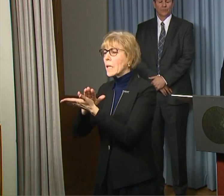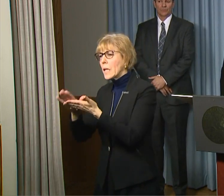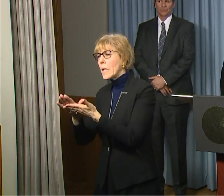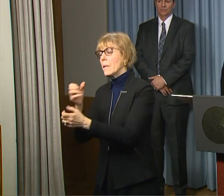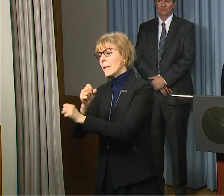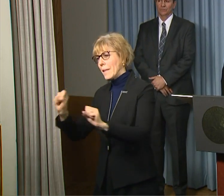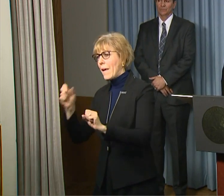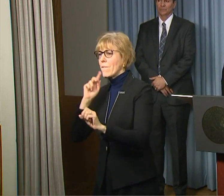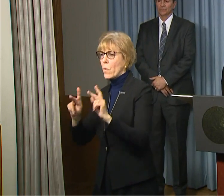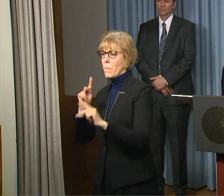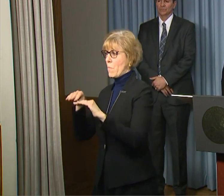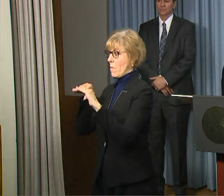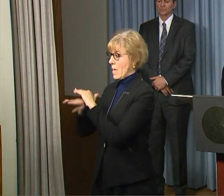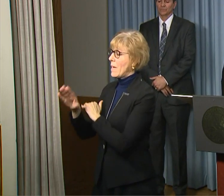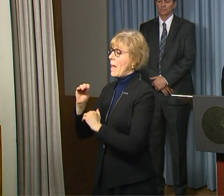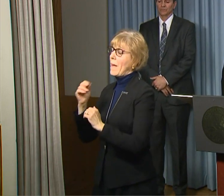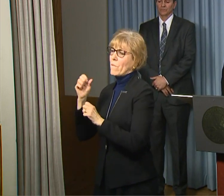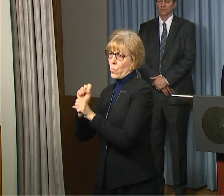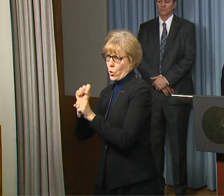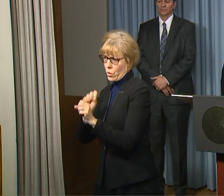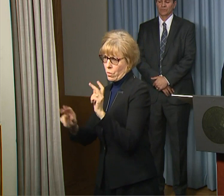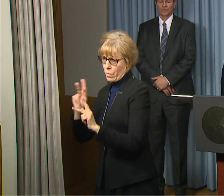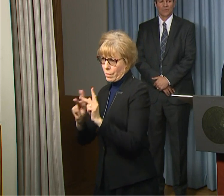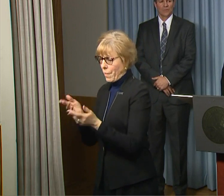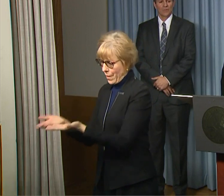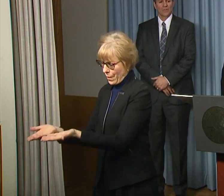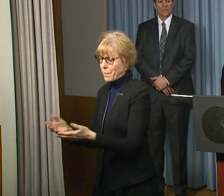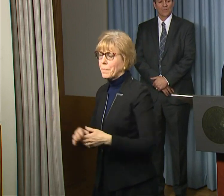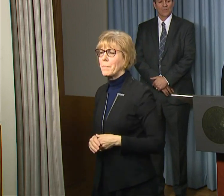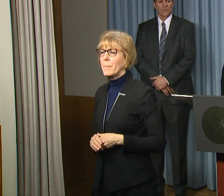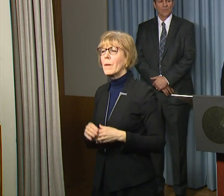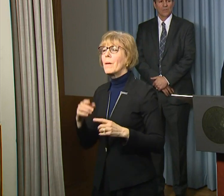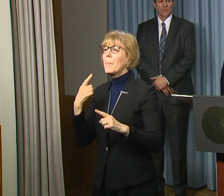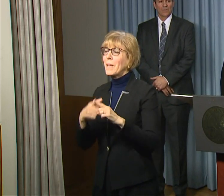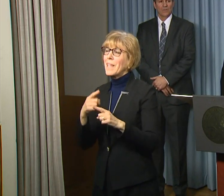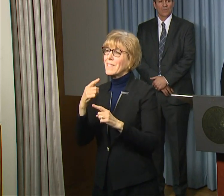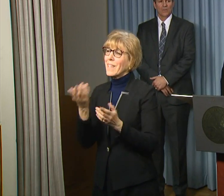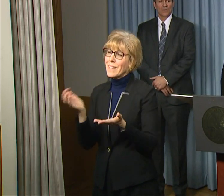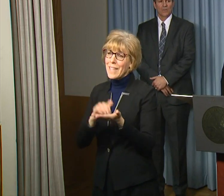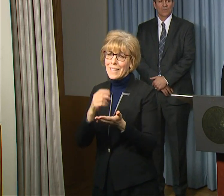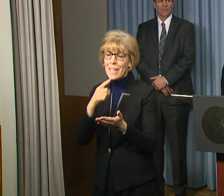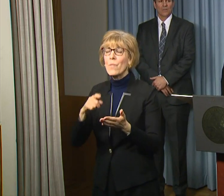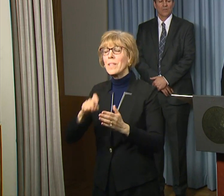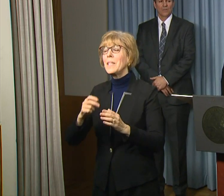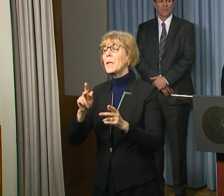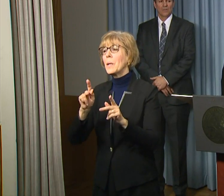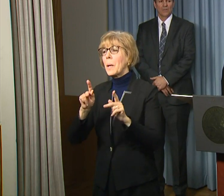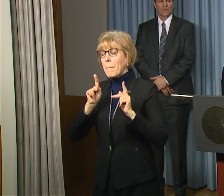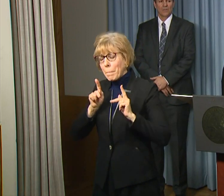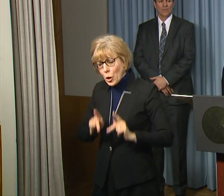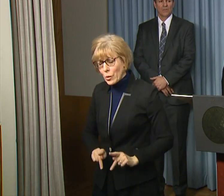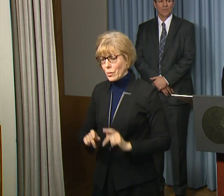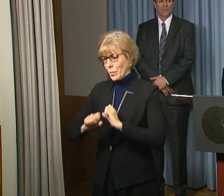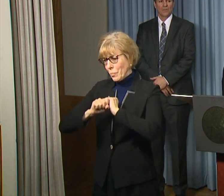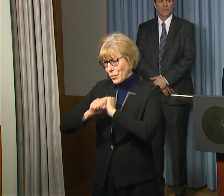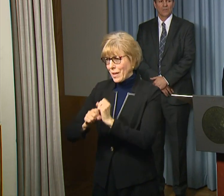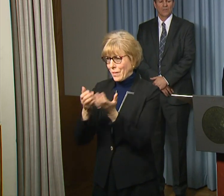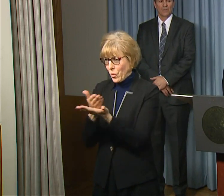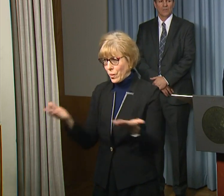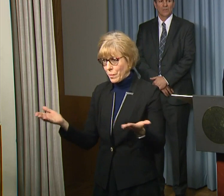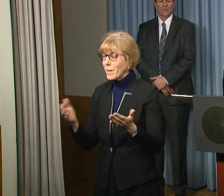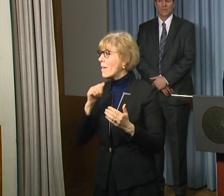and workers. And to reiterate again, we need personal protective equipment. Not